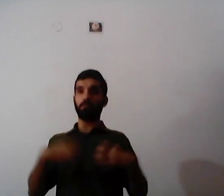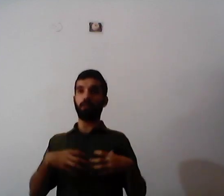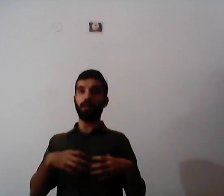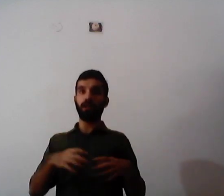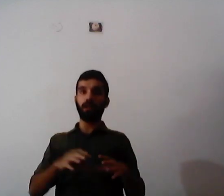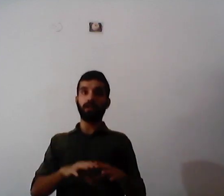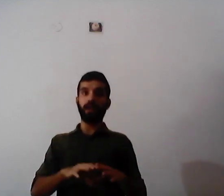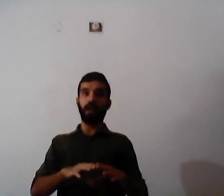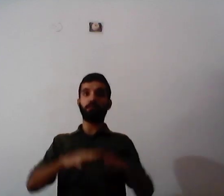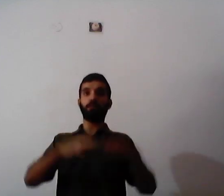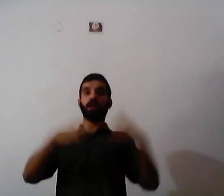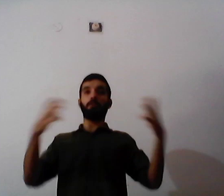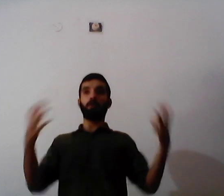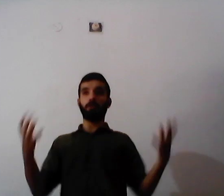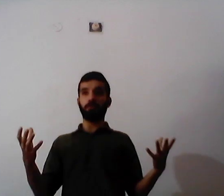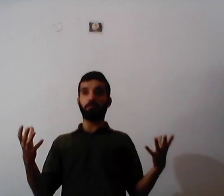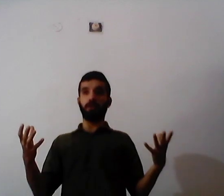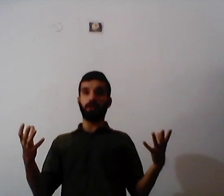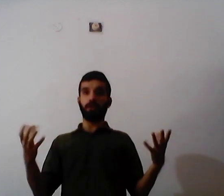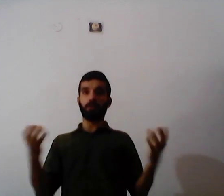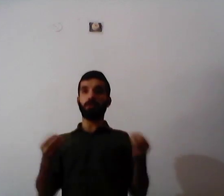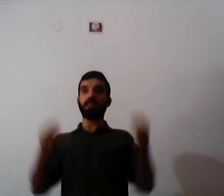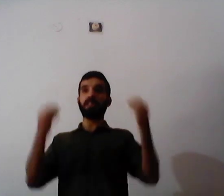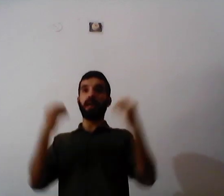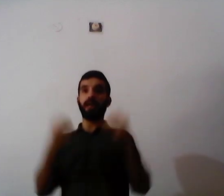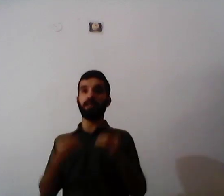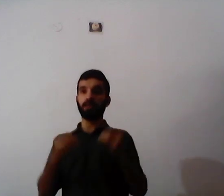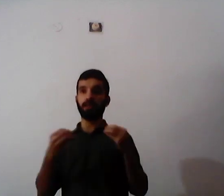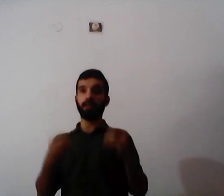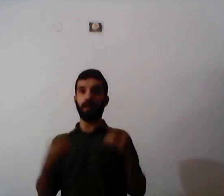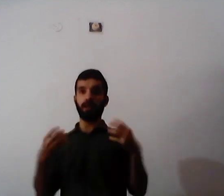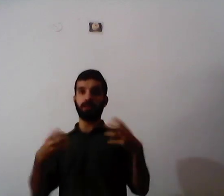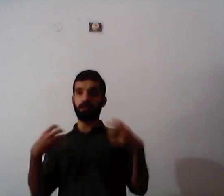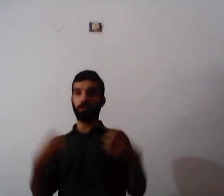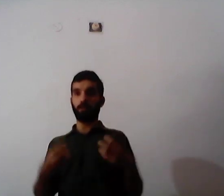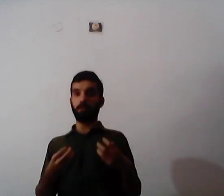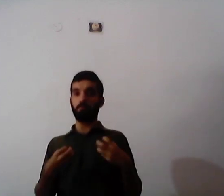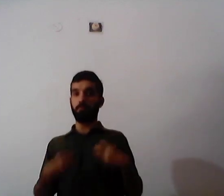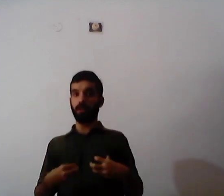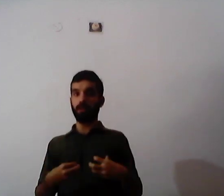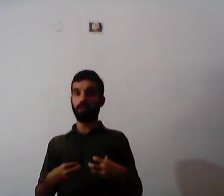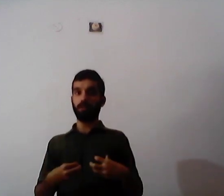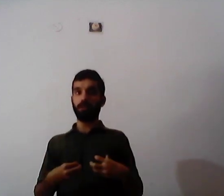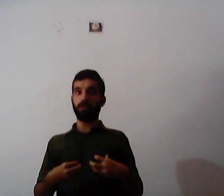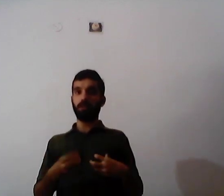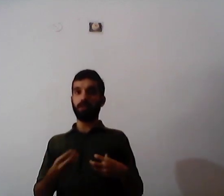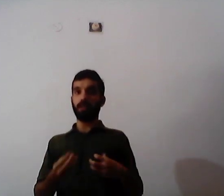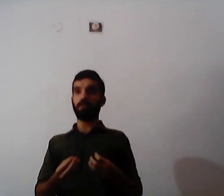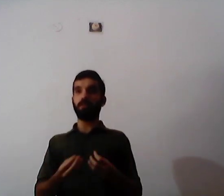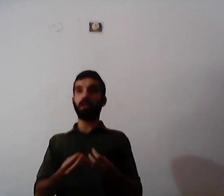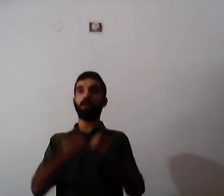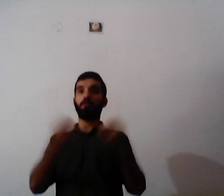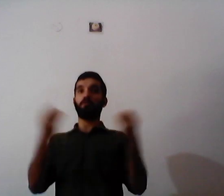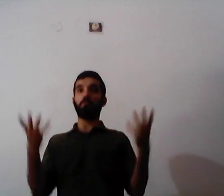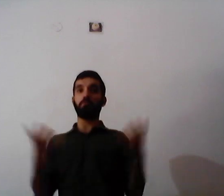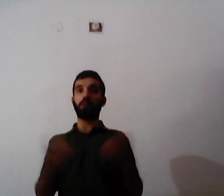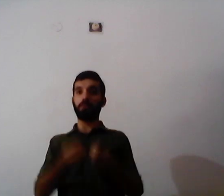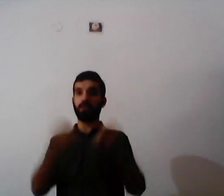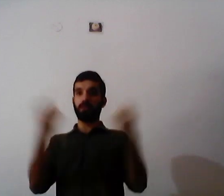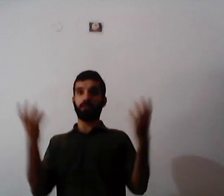blood, they have to come out of the blood. So this nitrogen gas dissolved in blood, that will form bubbles, that